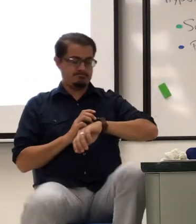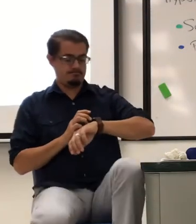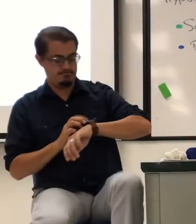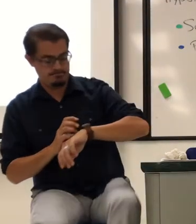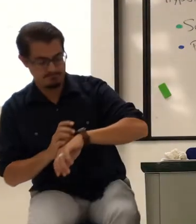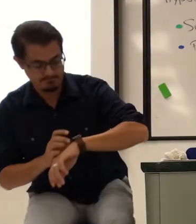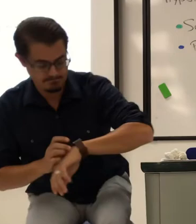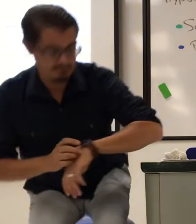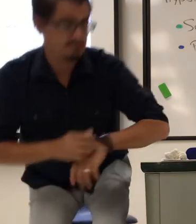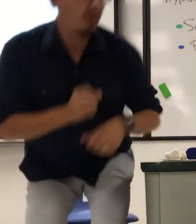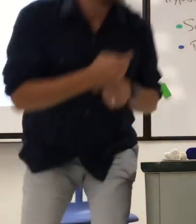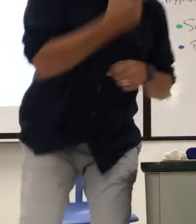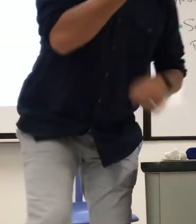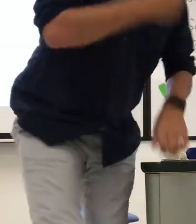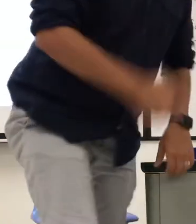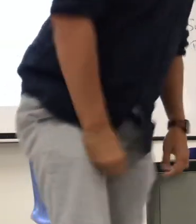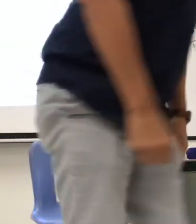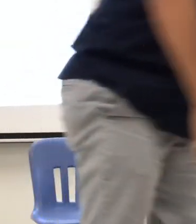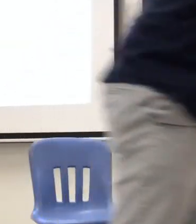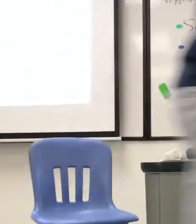So everything makes sense? I think we drew it all.